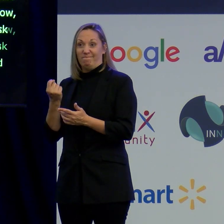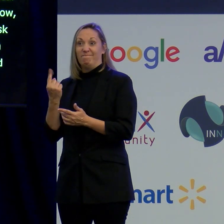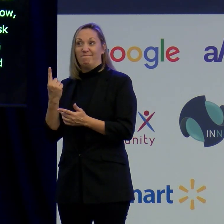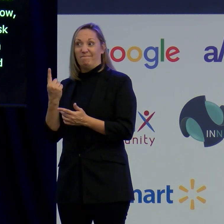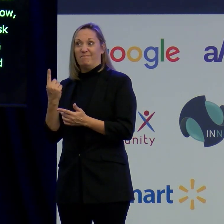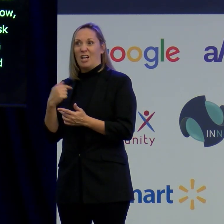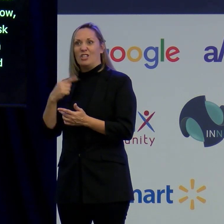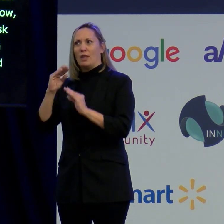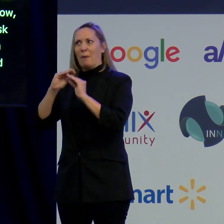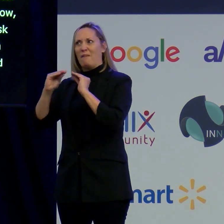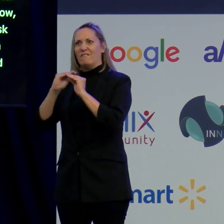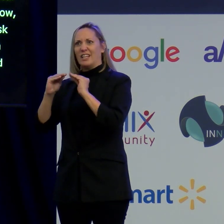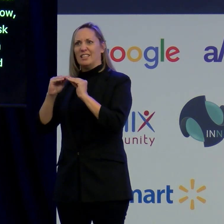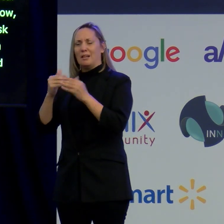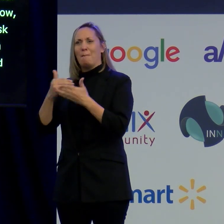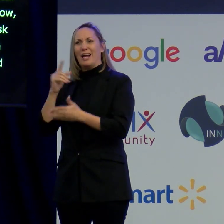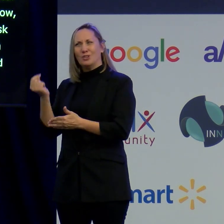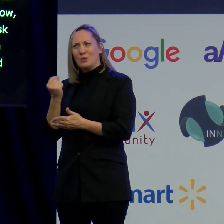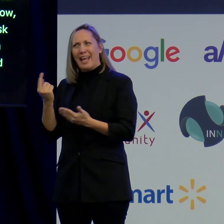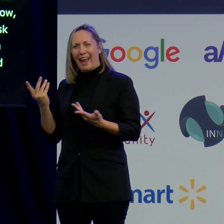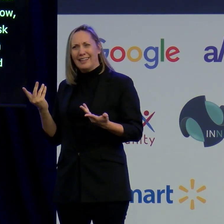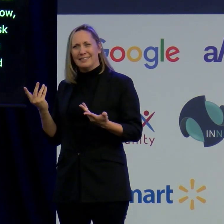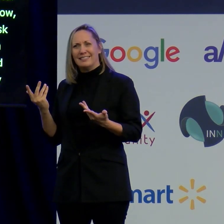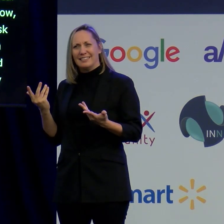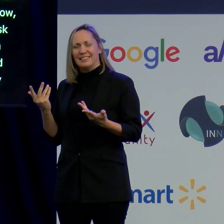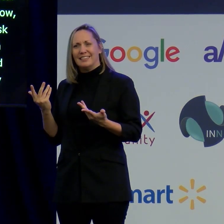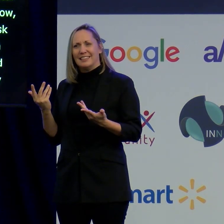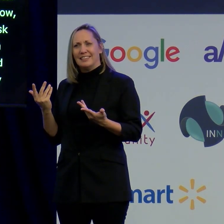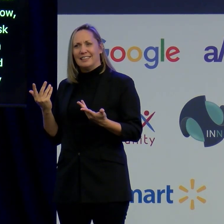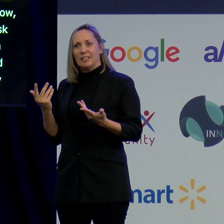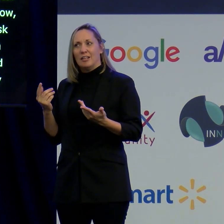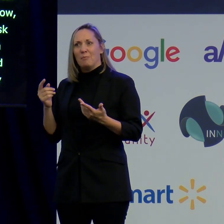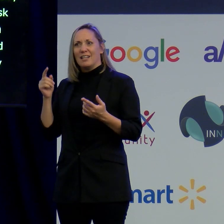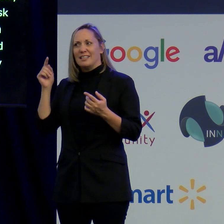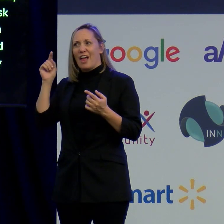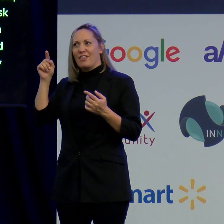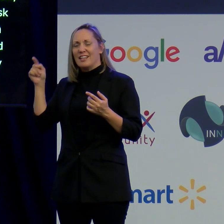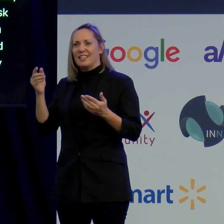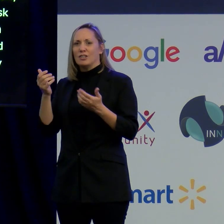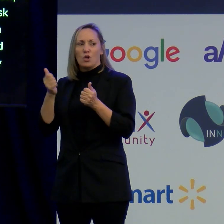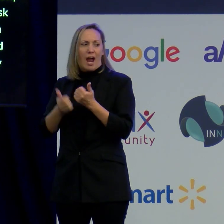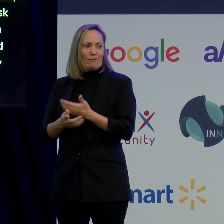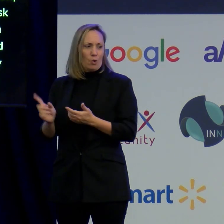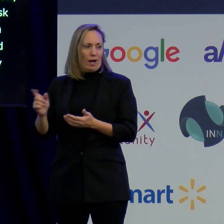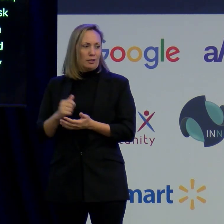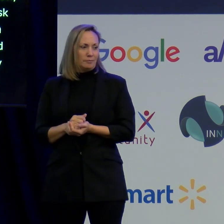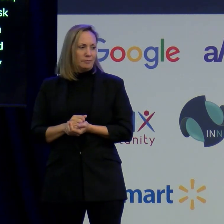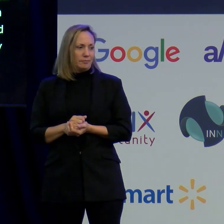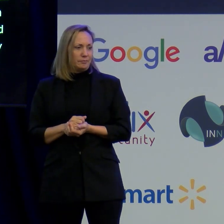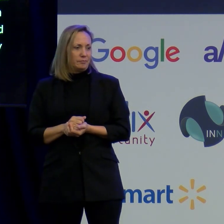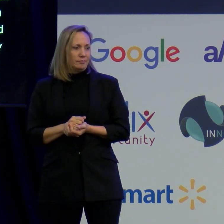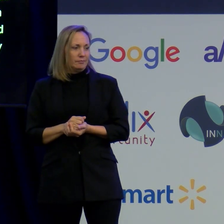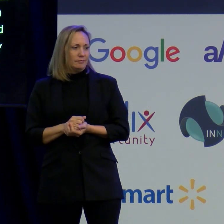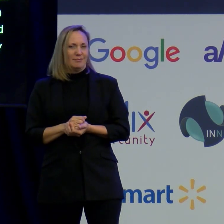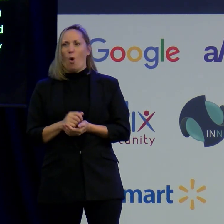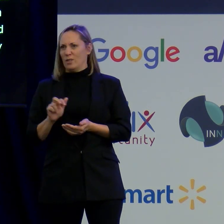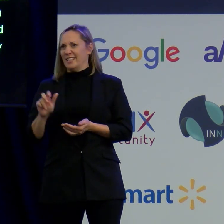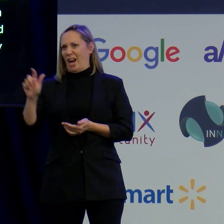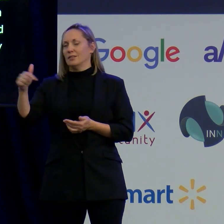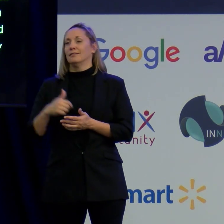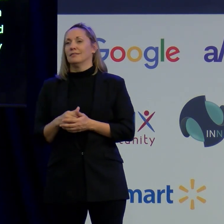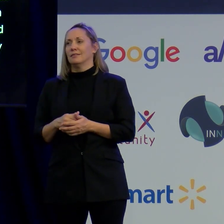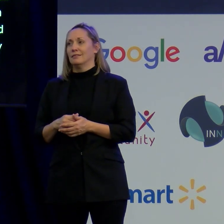do you think I'm going to fix it by Tuesday? Because these things are everywhere. And he goes, oh, that's really good. Grabbed a muffin